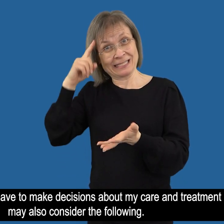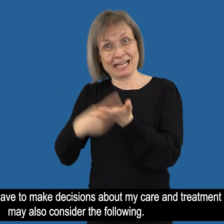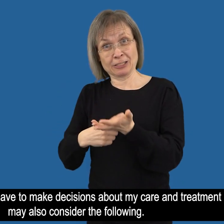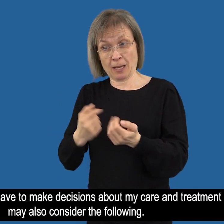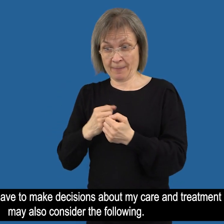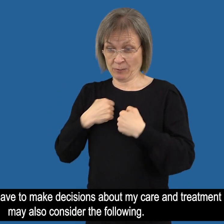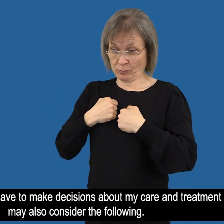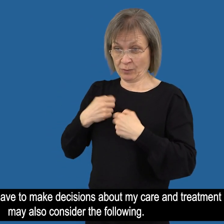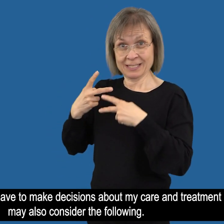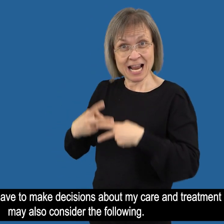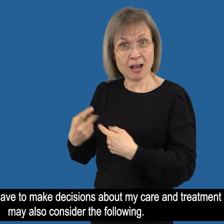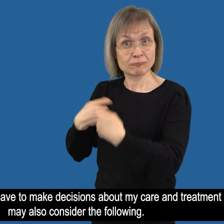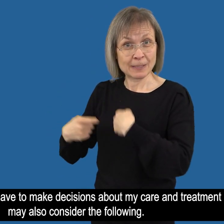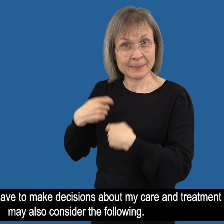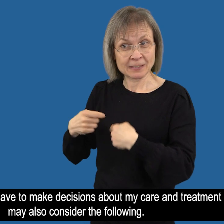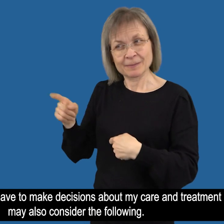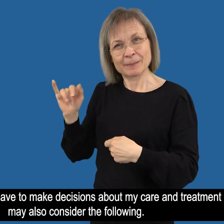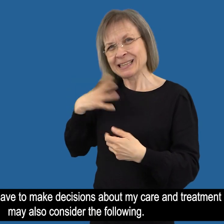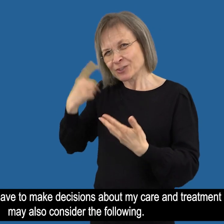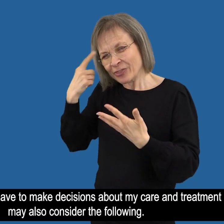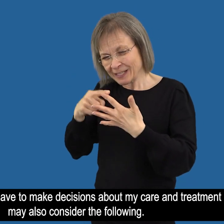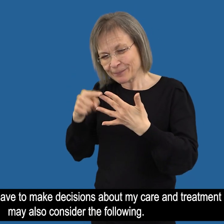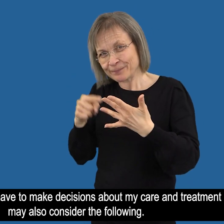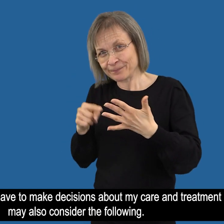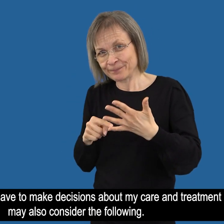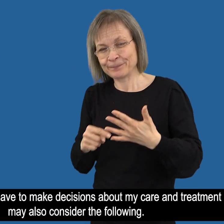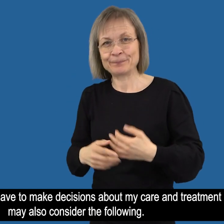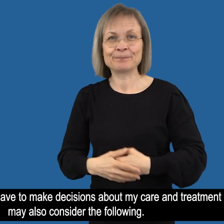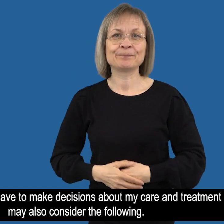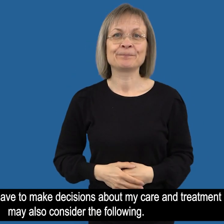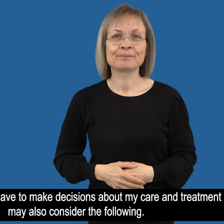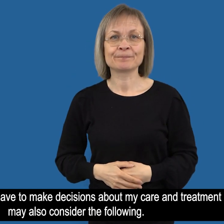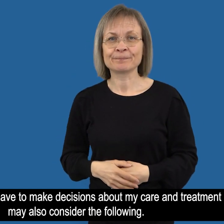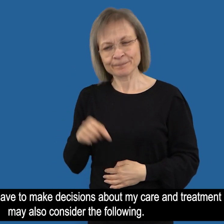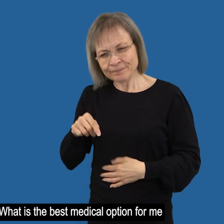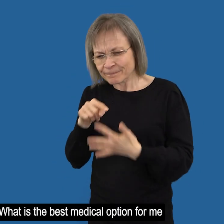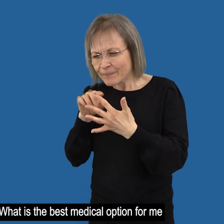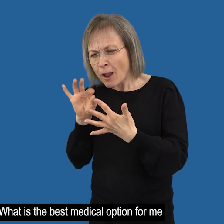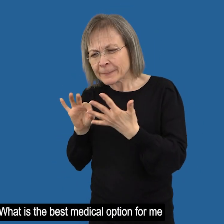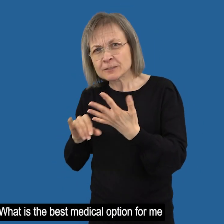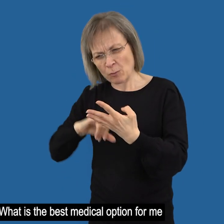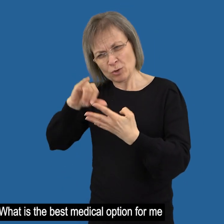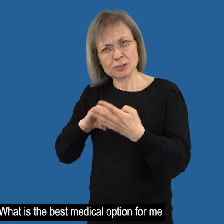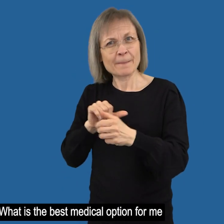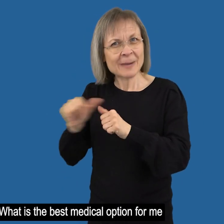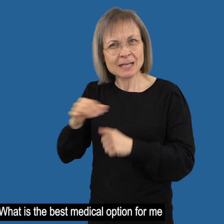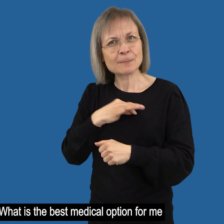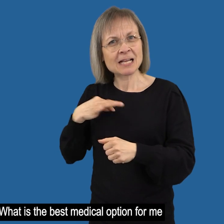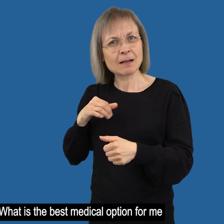NHS staff who have to make decisions about my care and treatment may also consider the following. What is the best medical